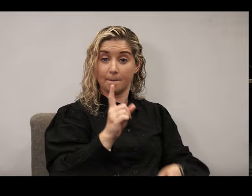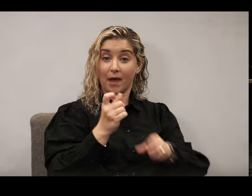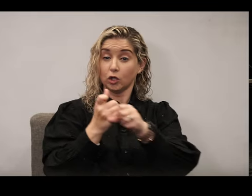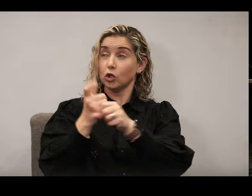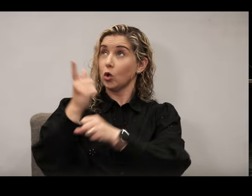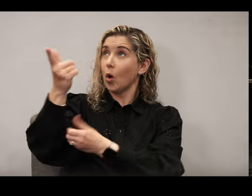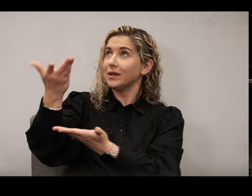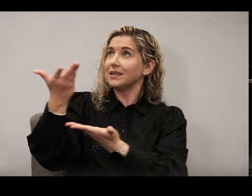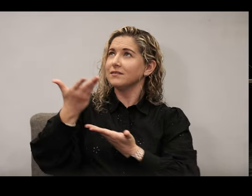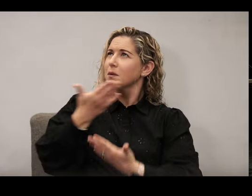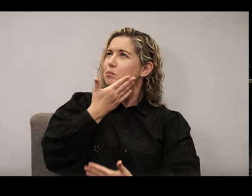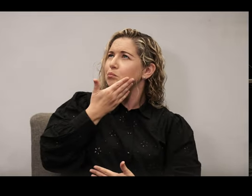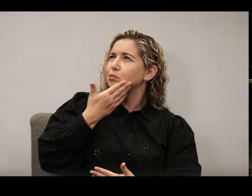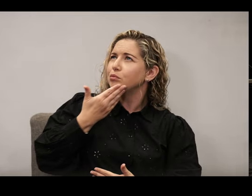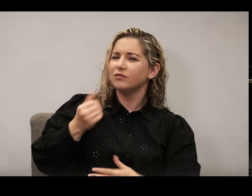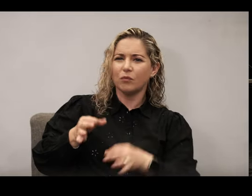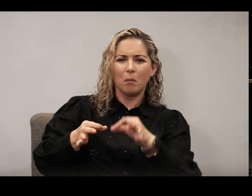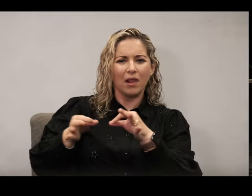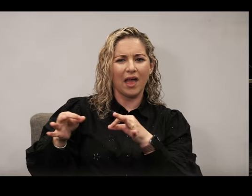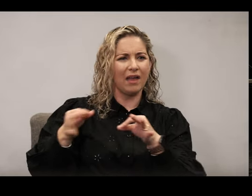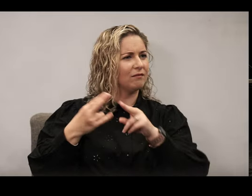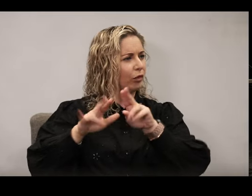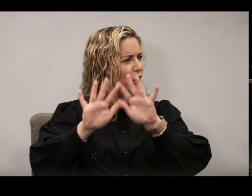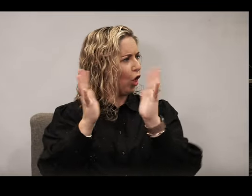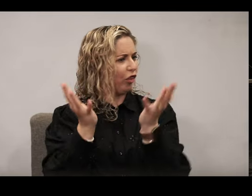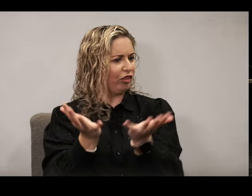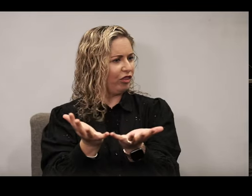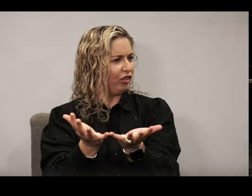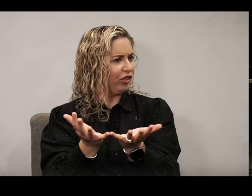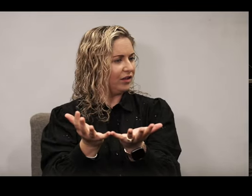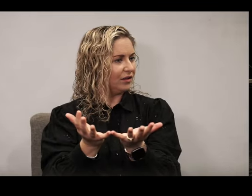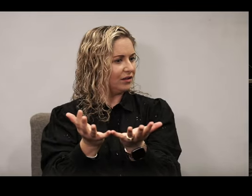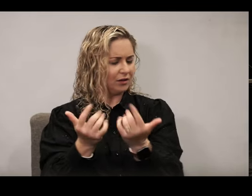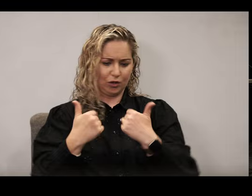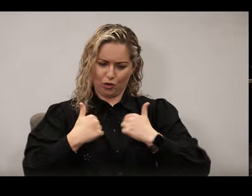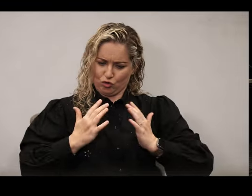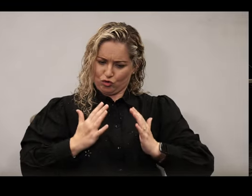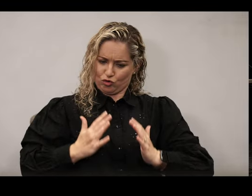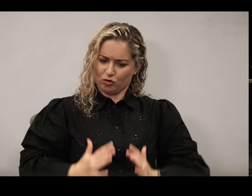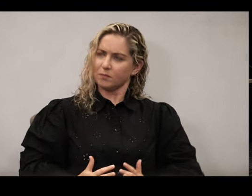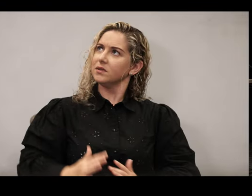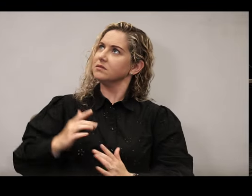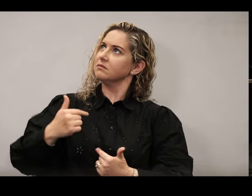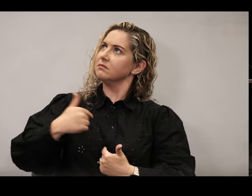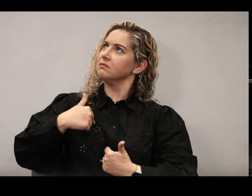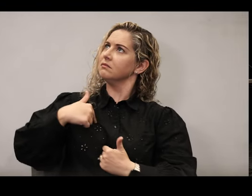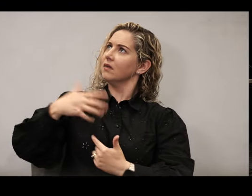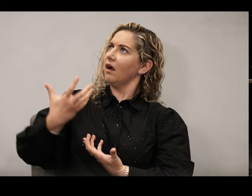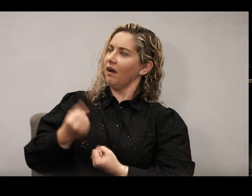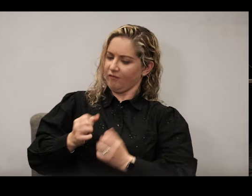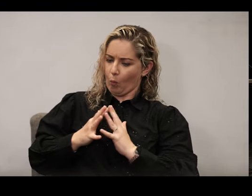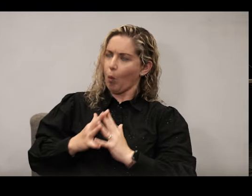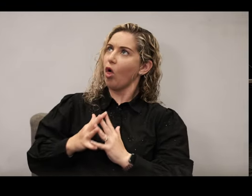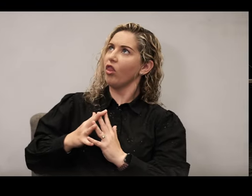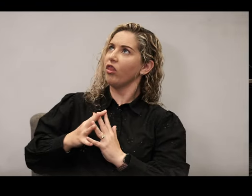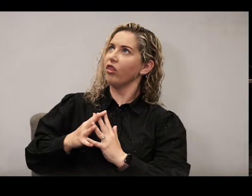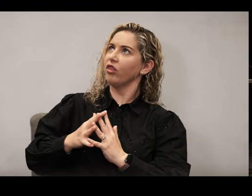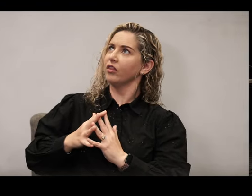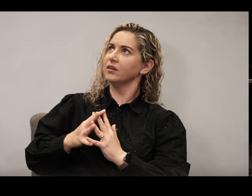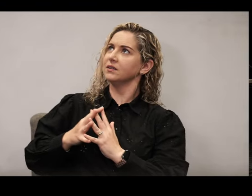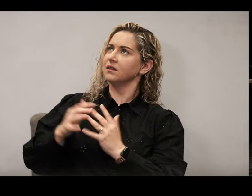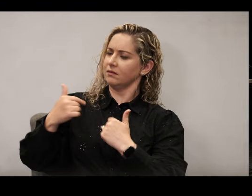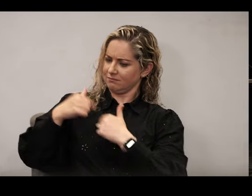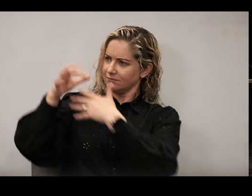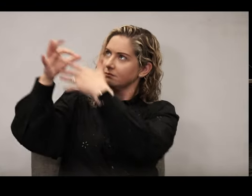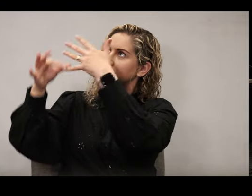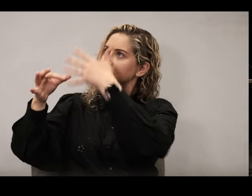image bearers, without the stupidity of pretending we all have to be the same in everything. That's era one,